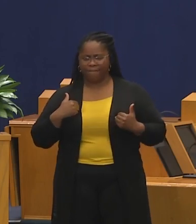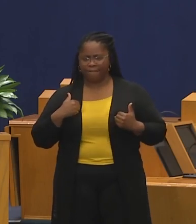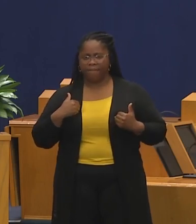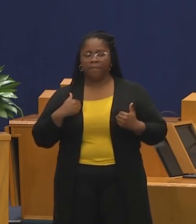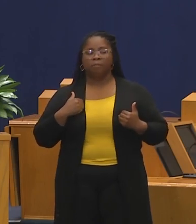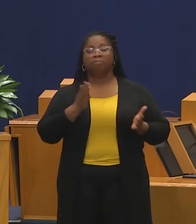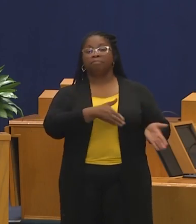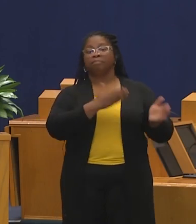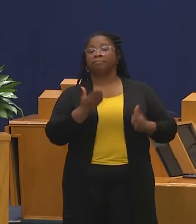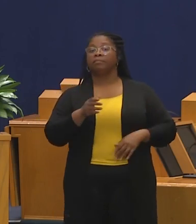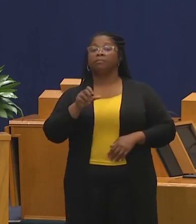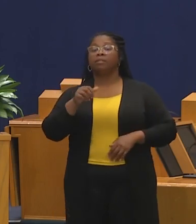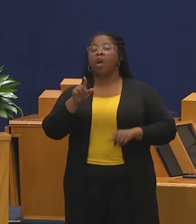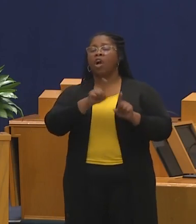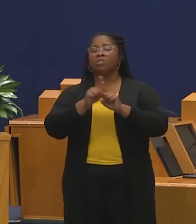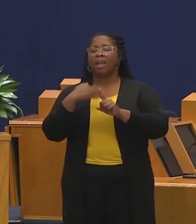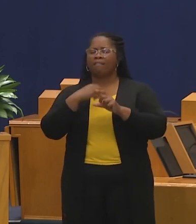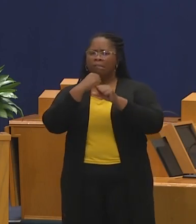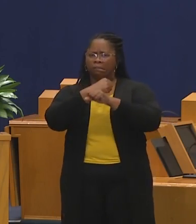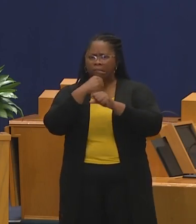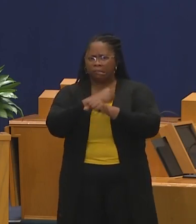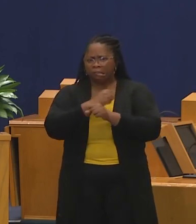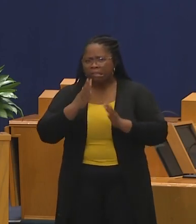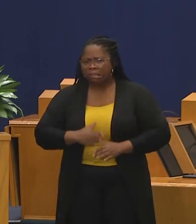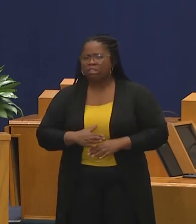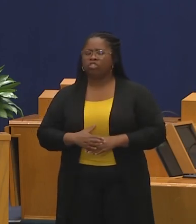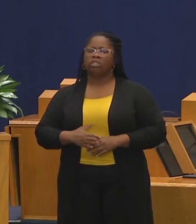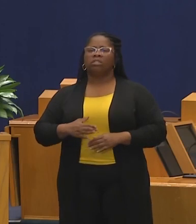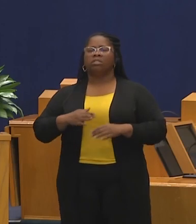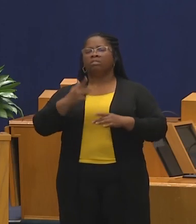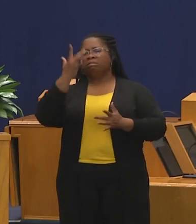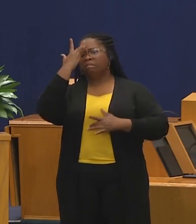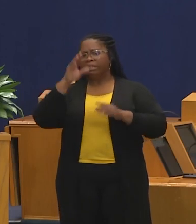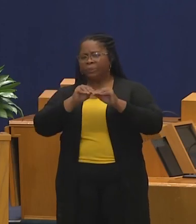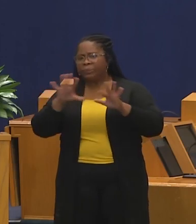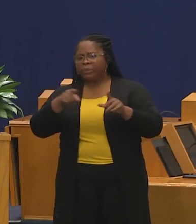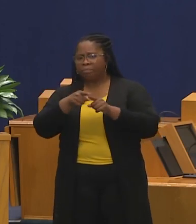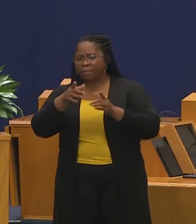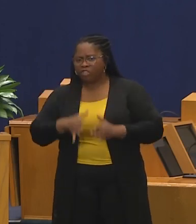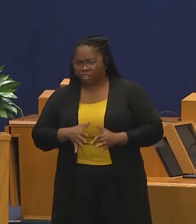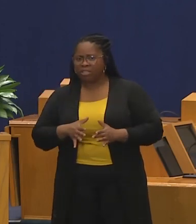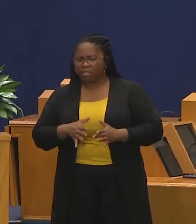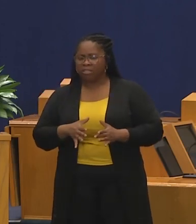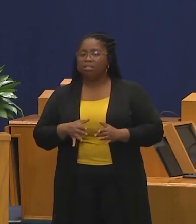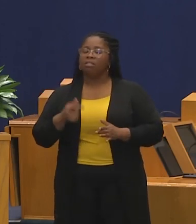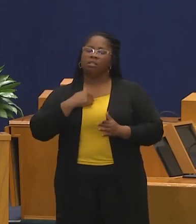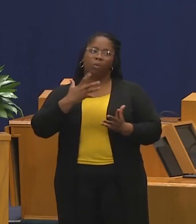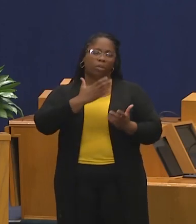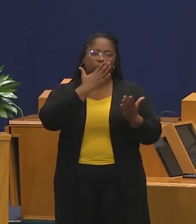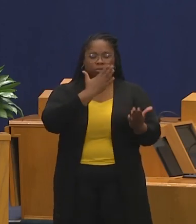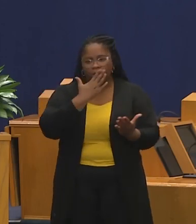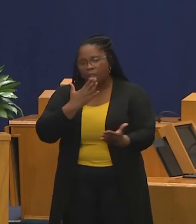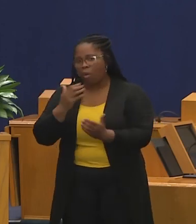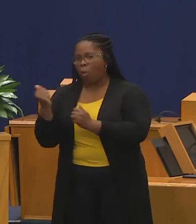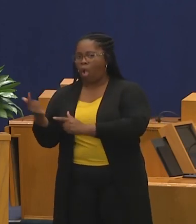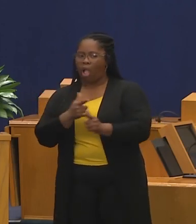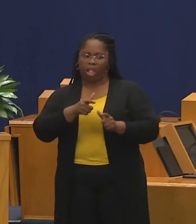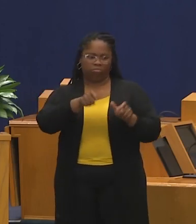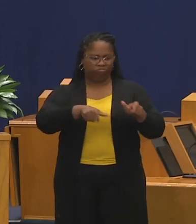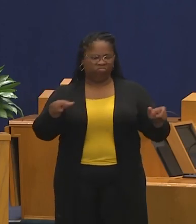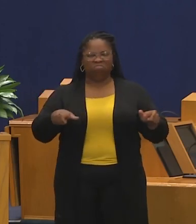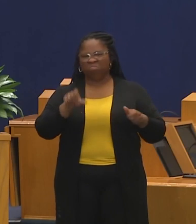of statisticians and epidemiologists who have supported this work. I want to offer my thanks to all of those individuals, and I'll